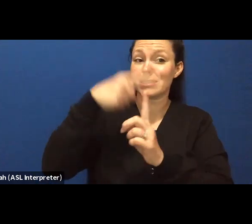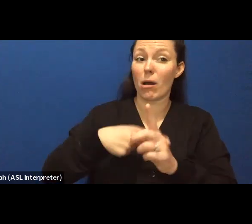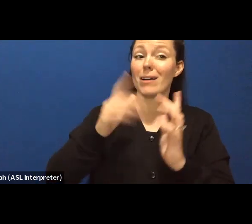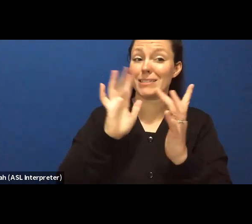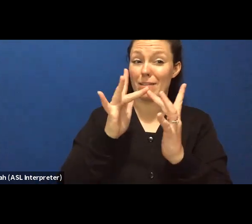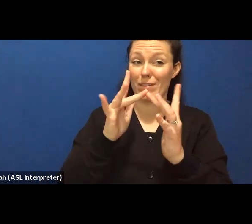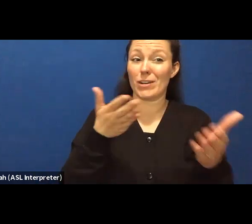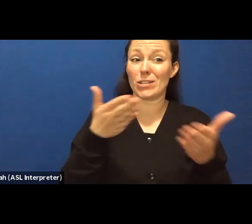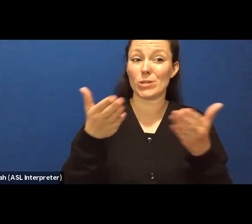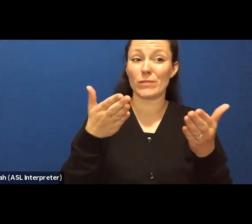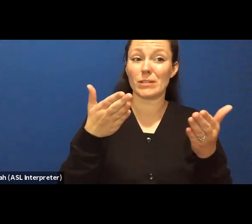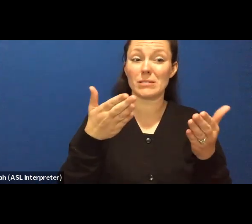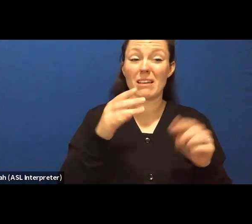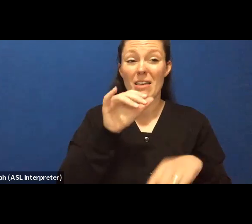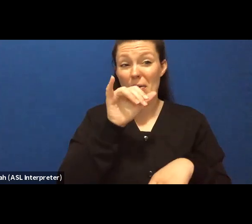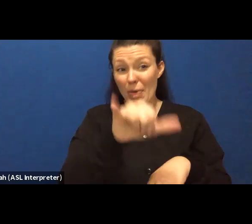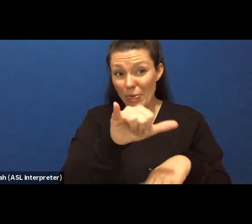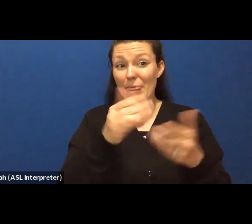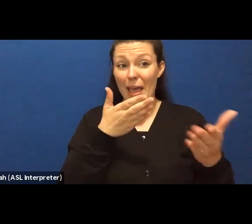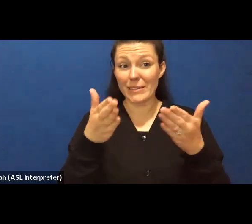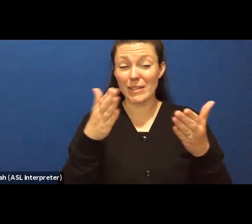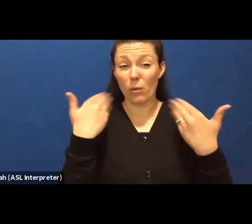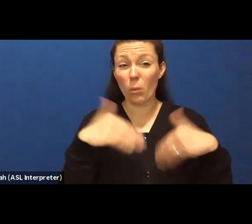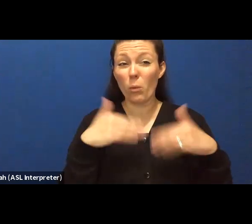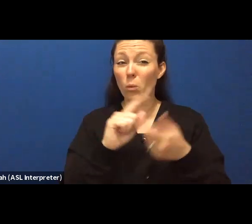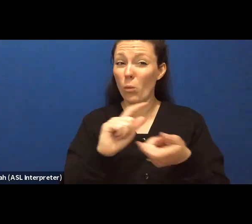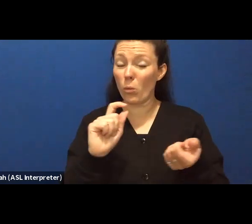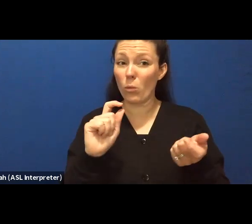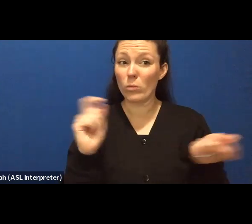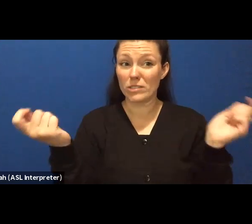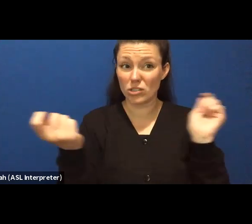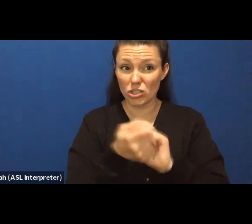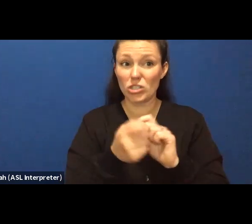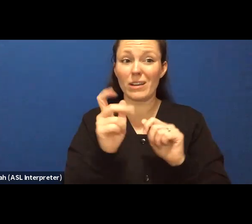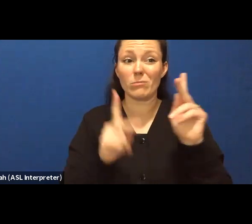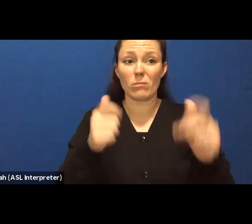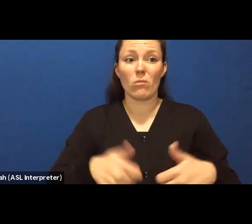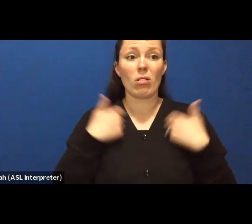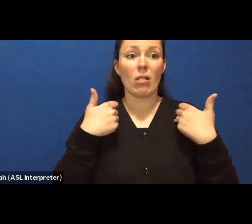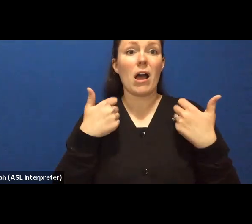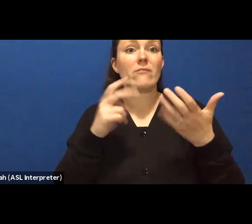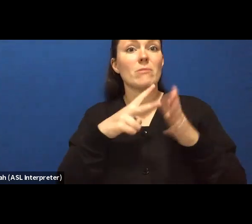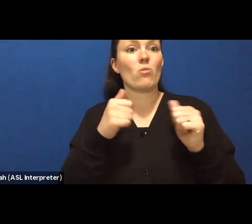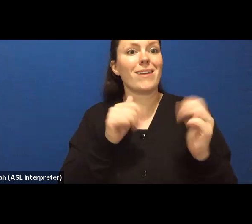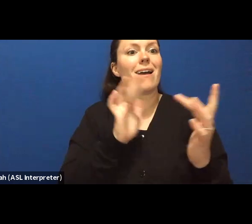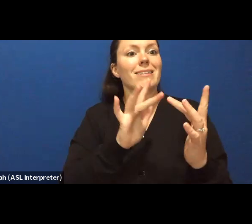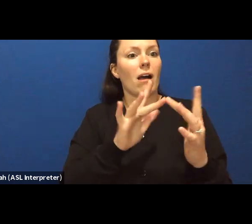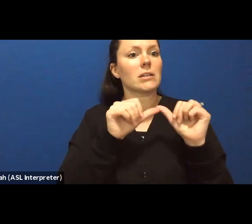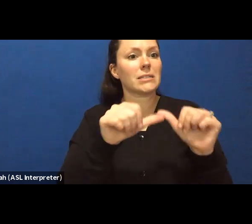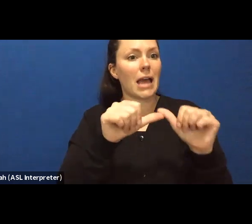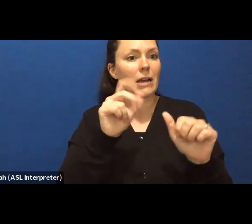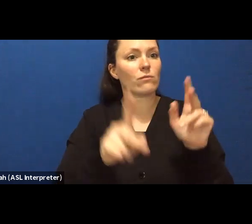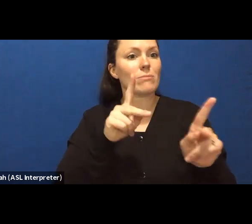game changer for us to be able to maintain contact with folks who are in the